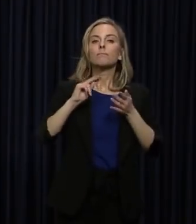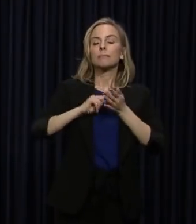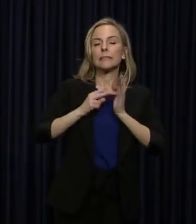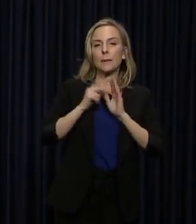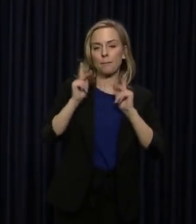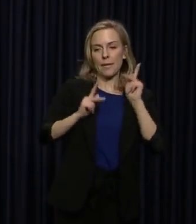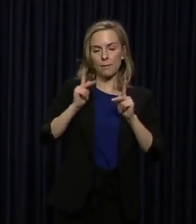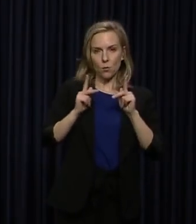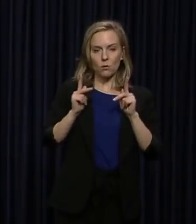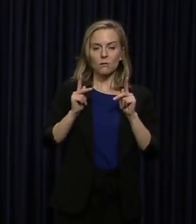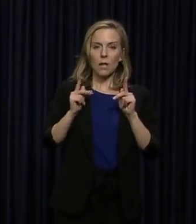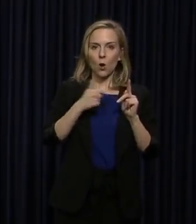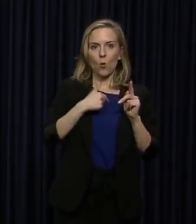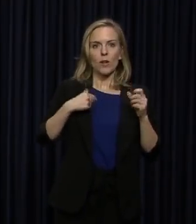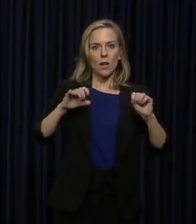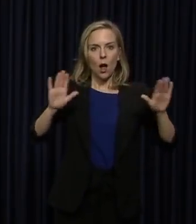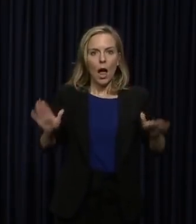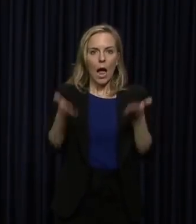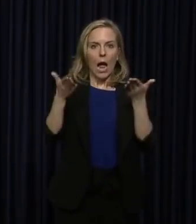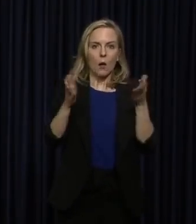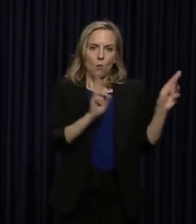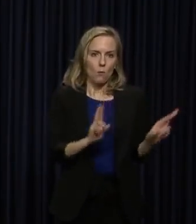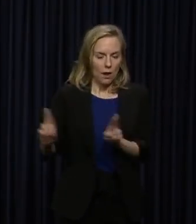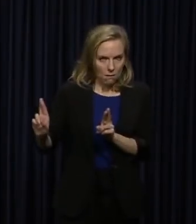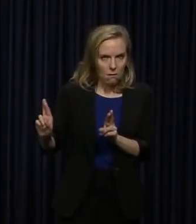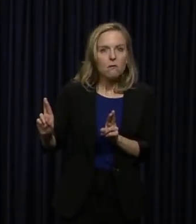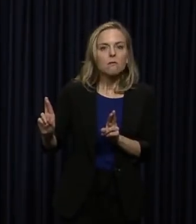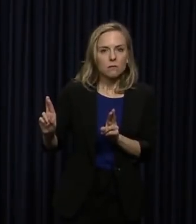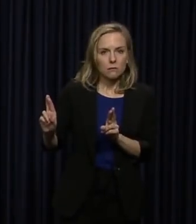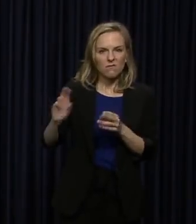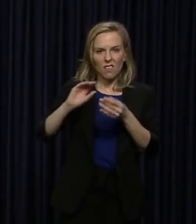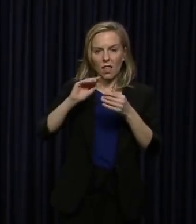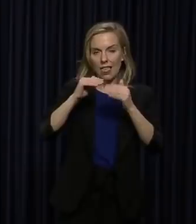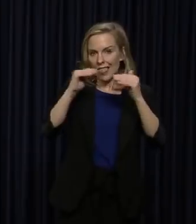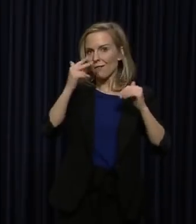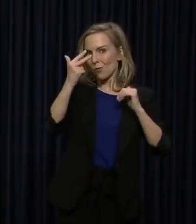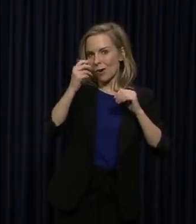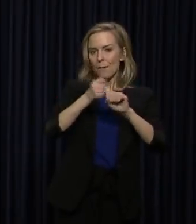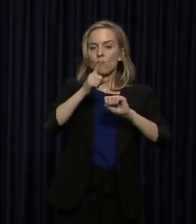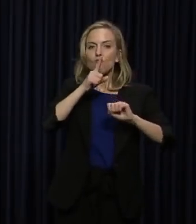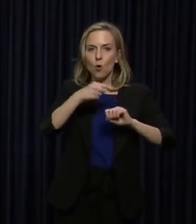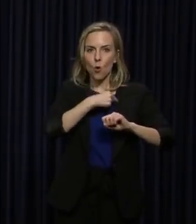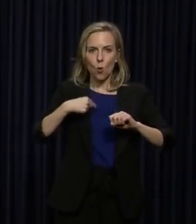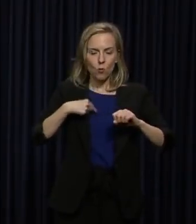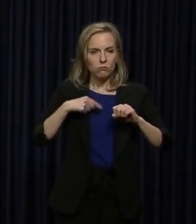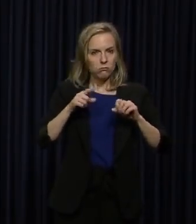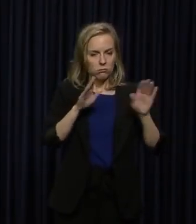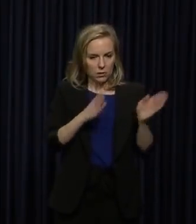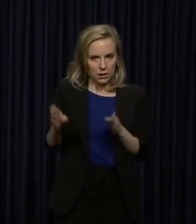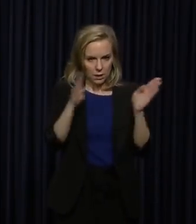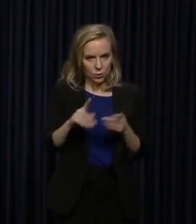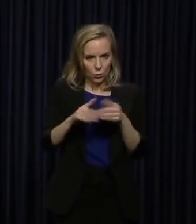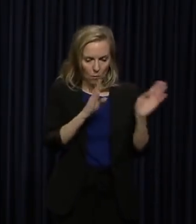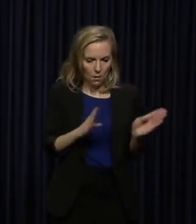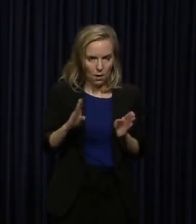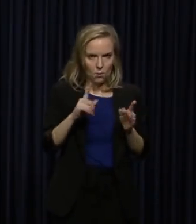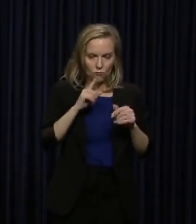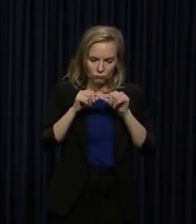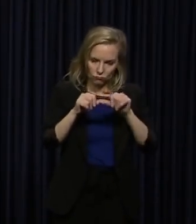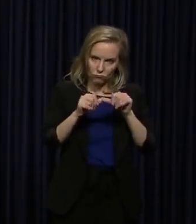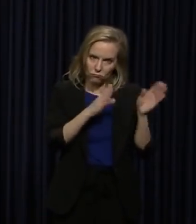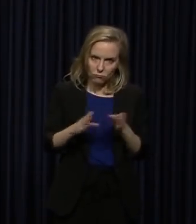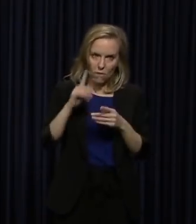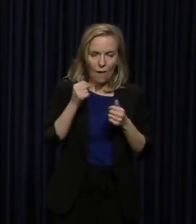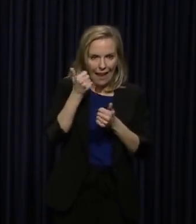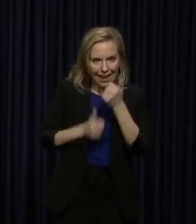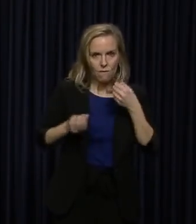It allows us to have heightened preparedness. It's just going to make sure that we are out there continuing to plan for every